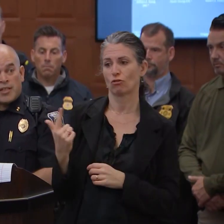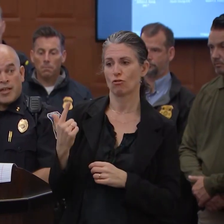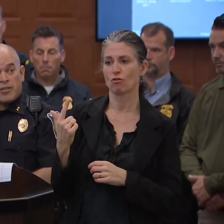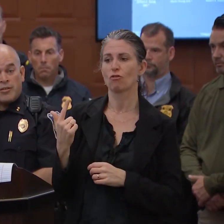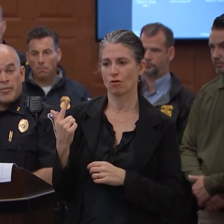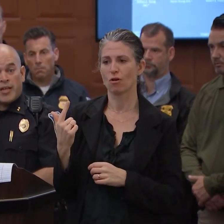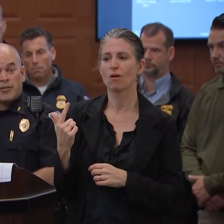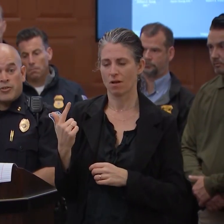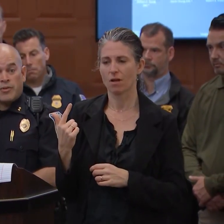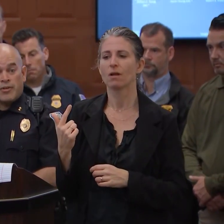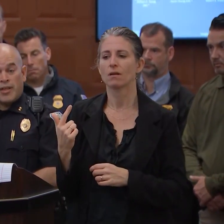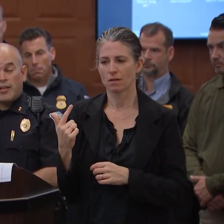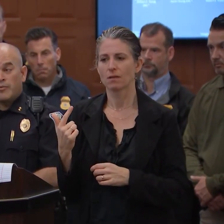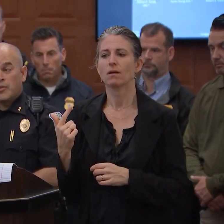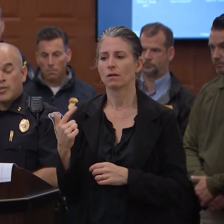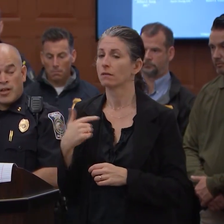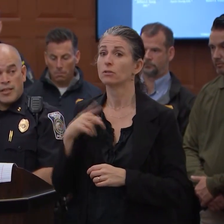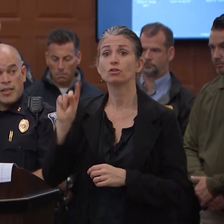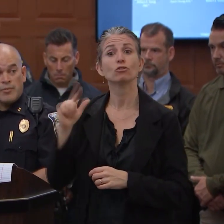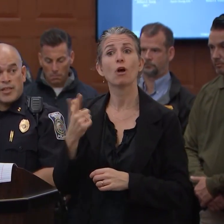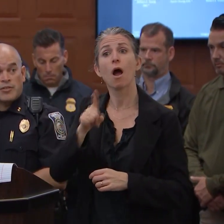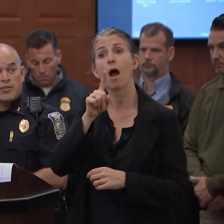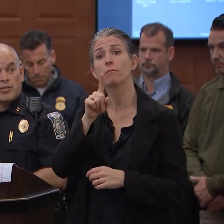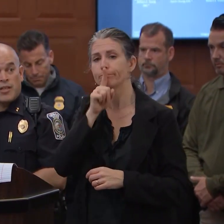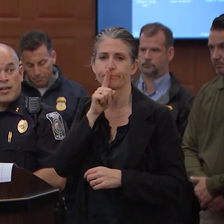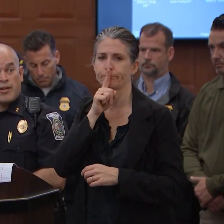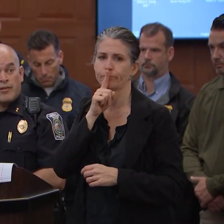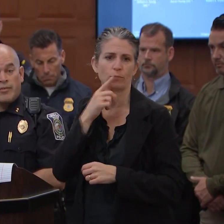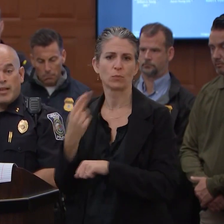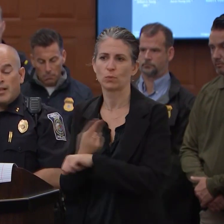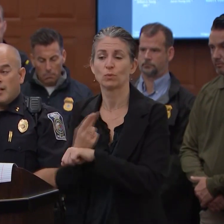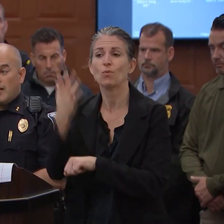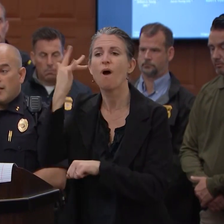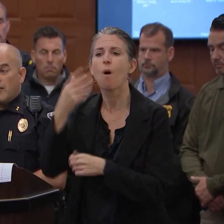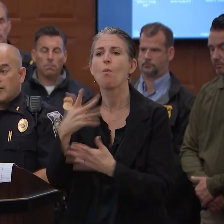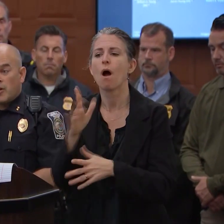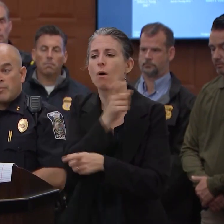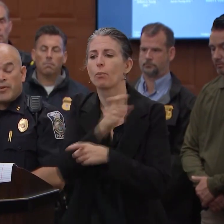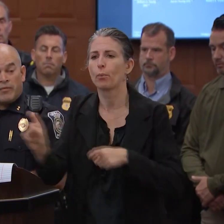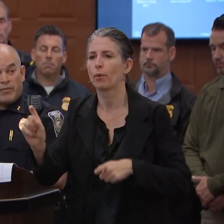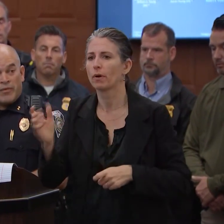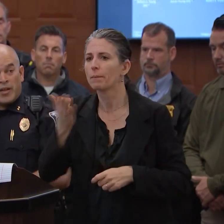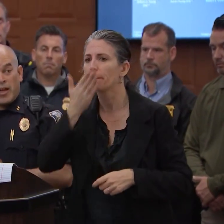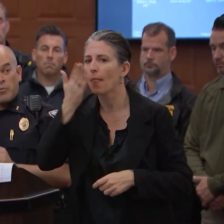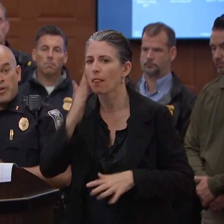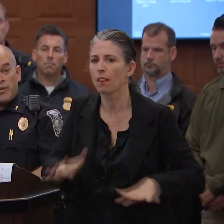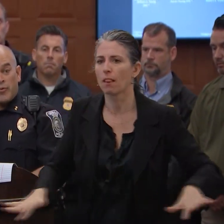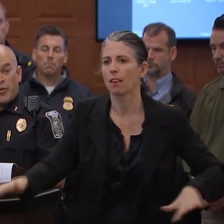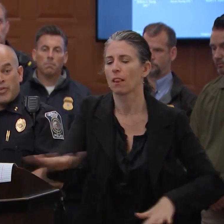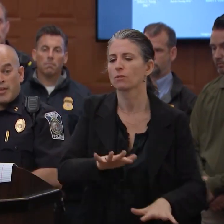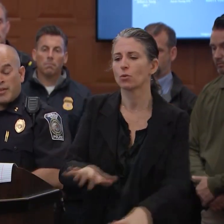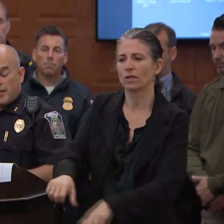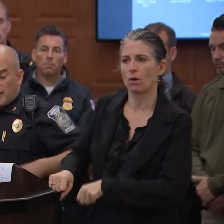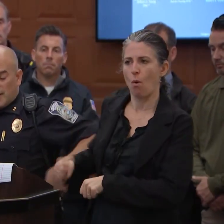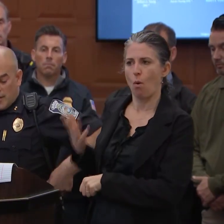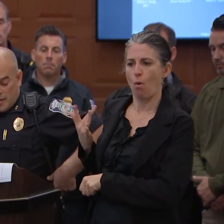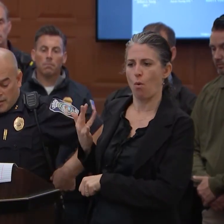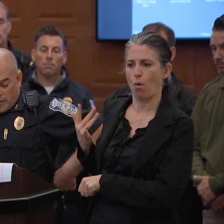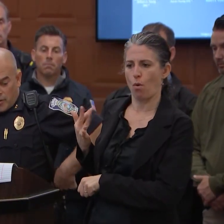of the investigation, but I can assure you that there was a lot of teams that searched the area. On top of, I'll add one